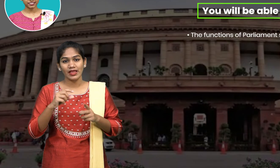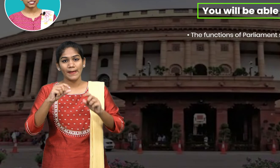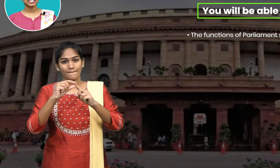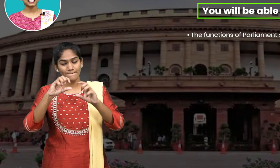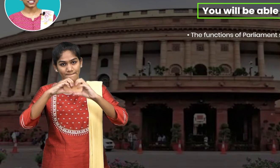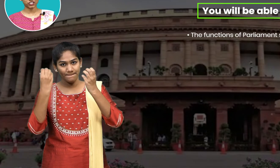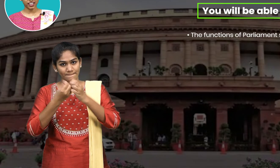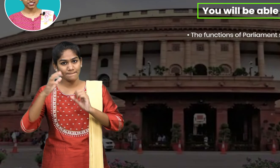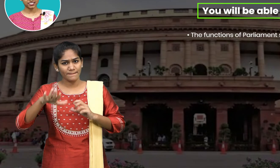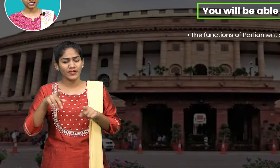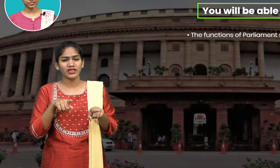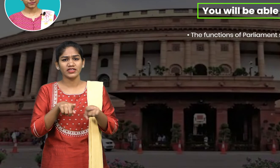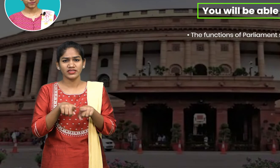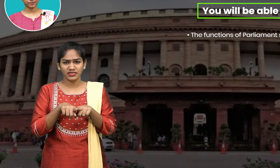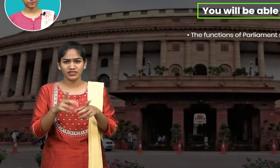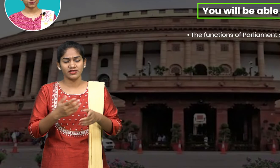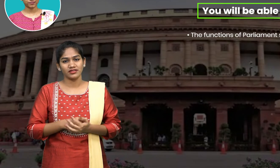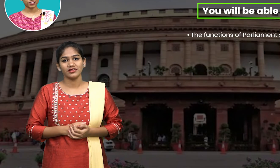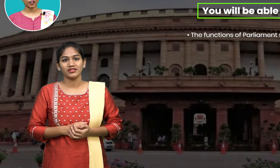Parliament such as